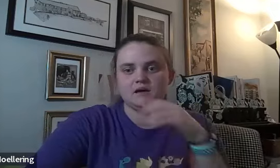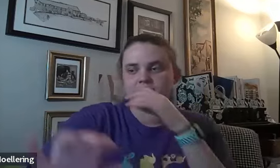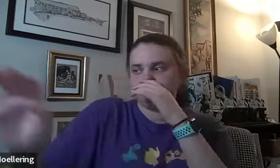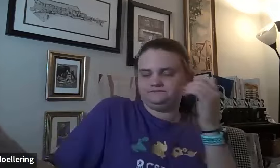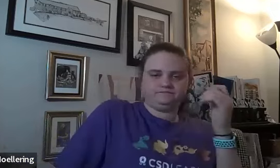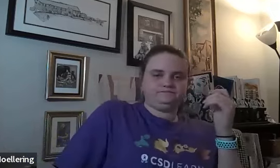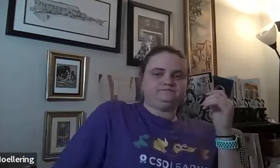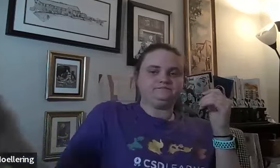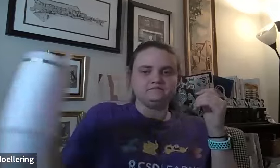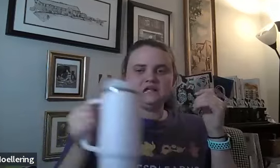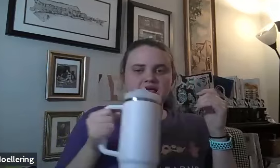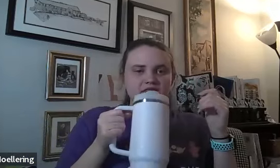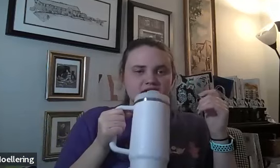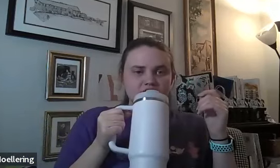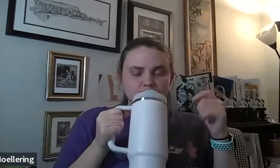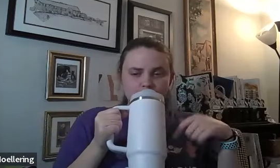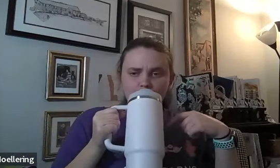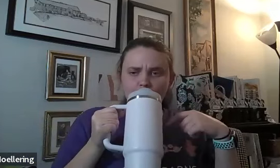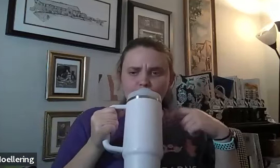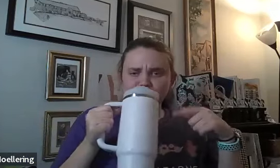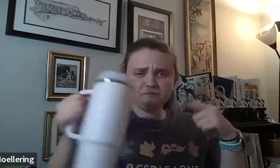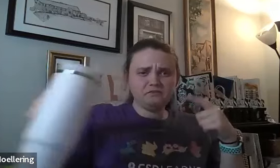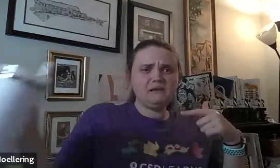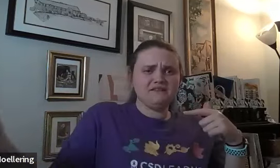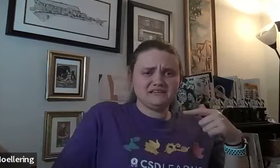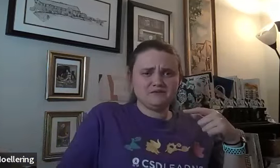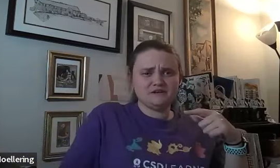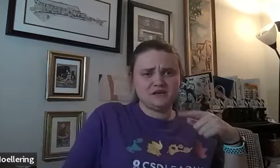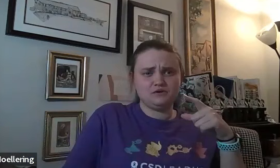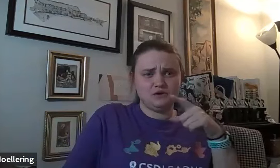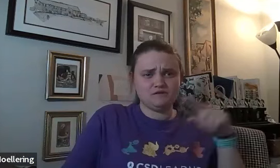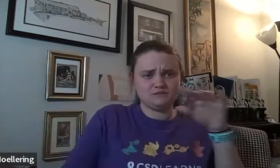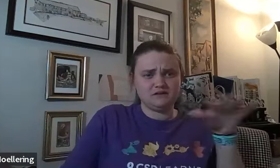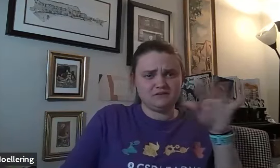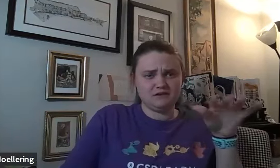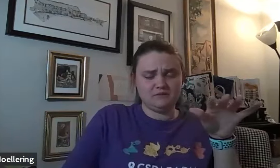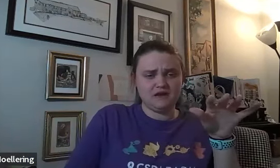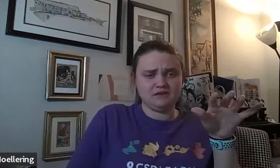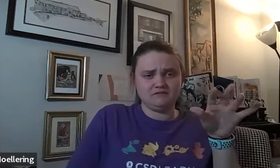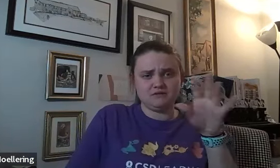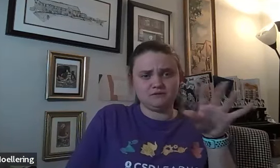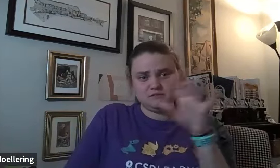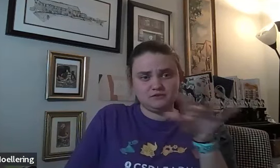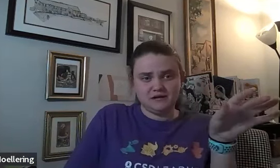And then by the time we finish that, we'll go over spelling, having everyone spell their name